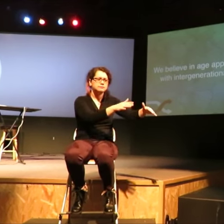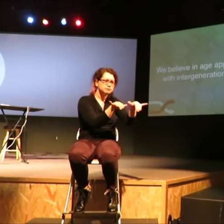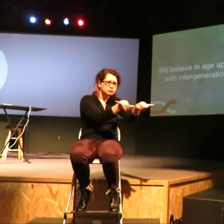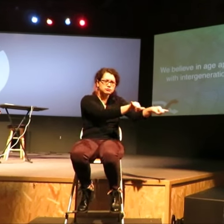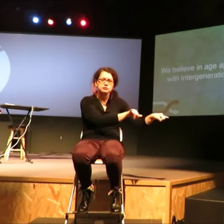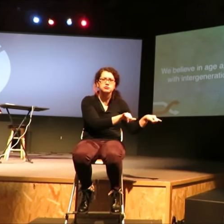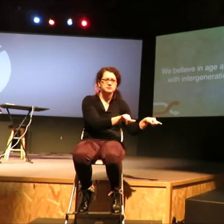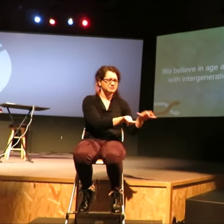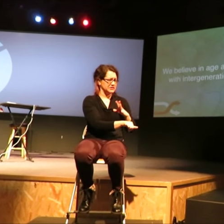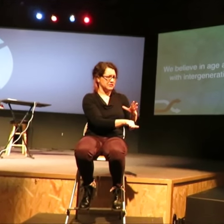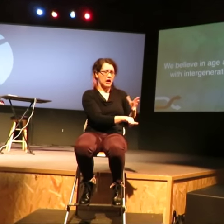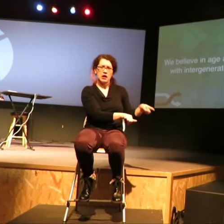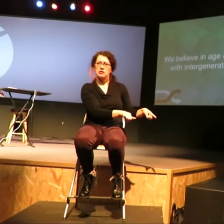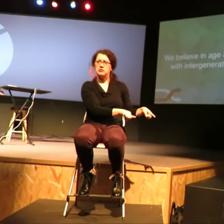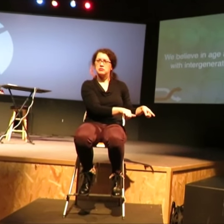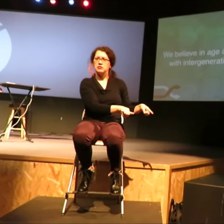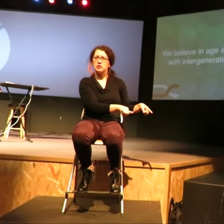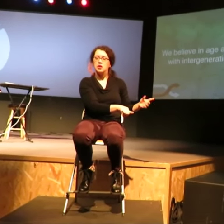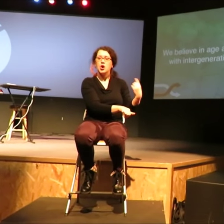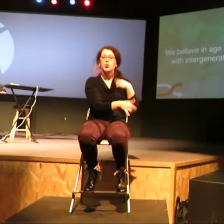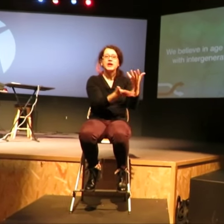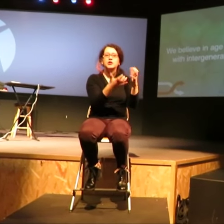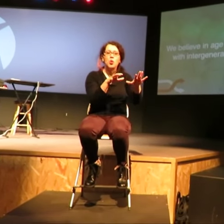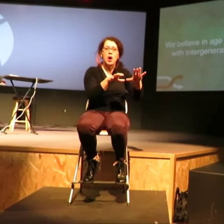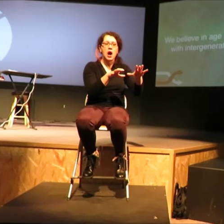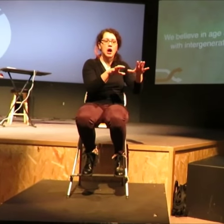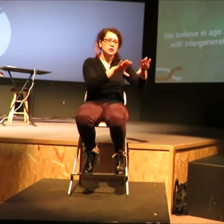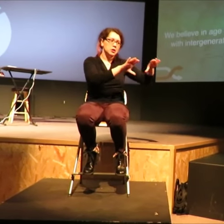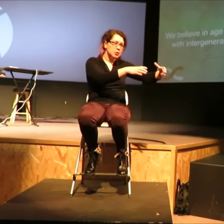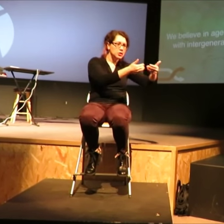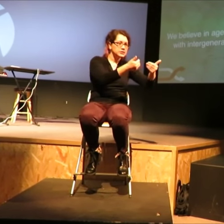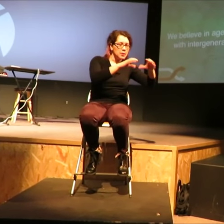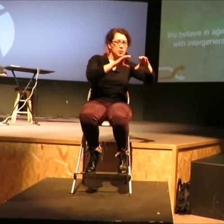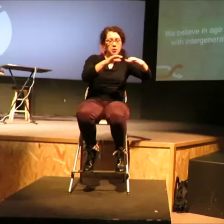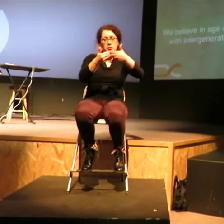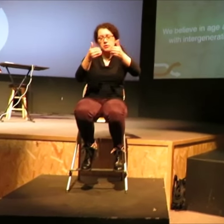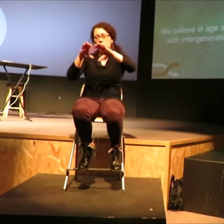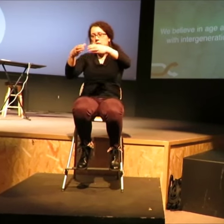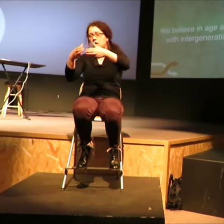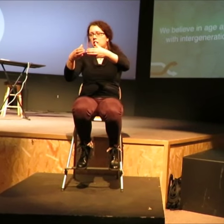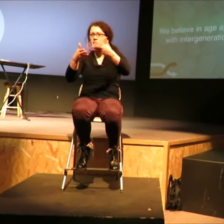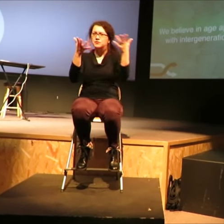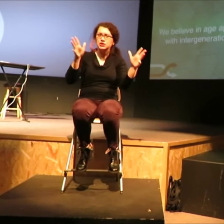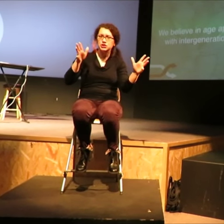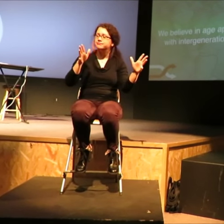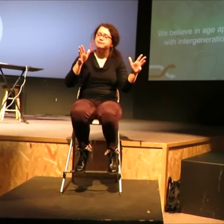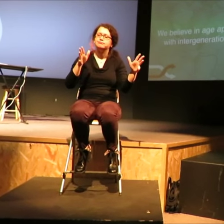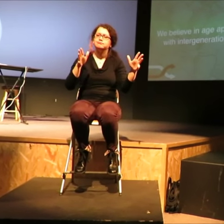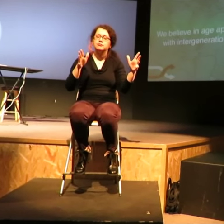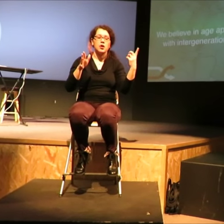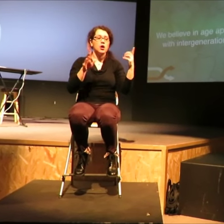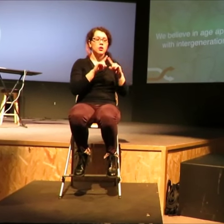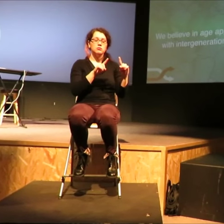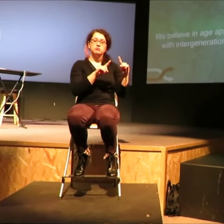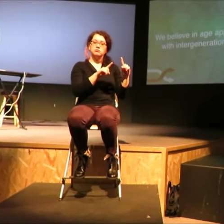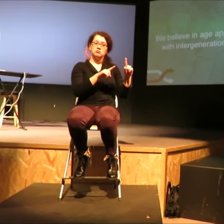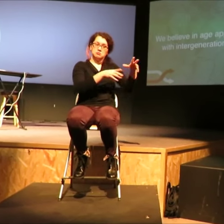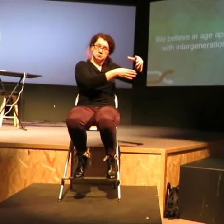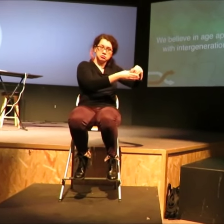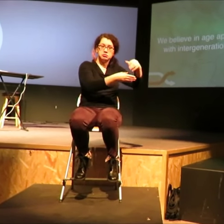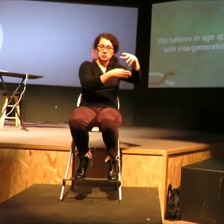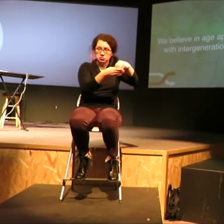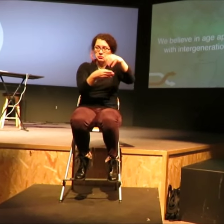totally fine. So we're not calling for the end of children's ministry or the end of student ministry. We're saying, let them learn in an age-appropriate